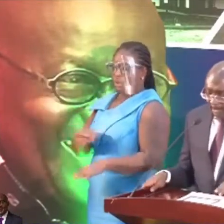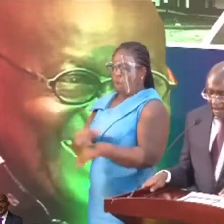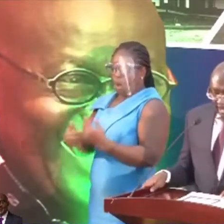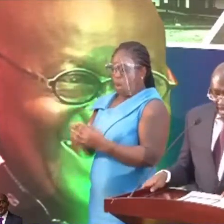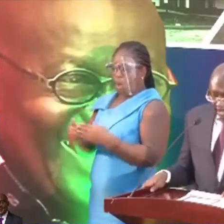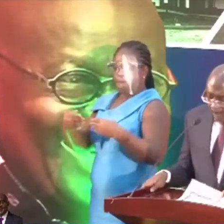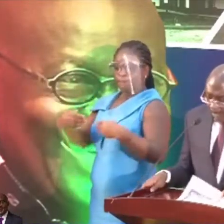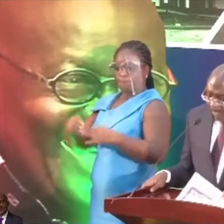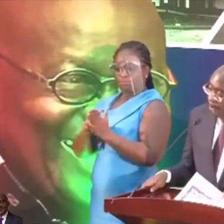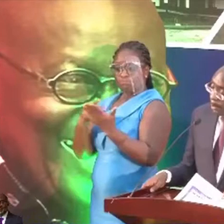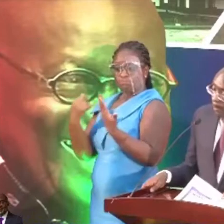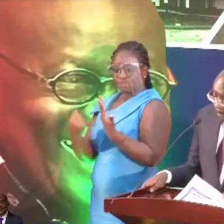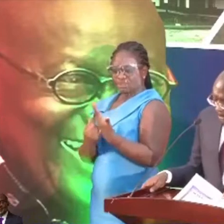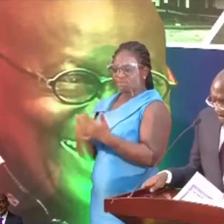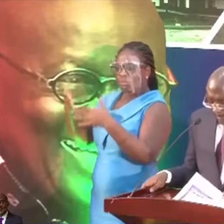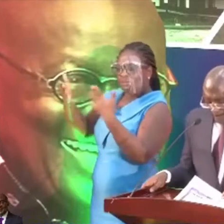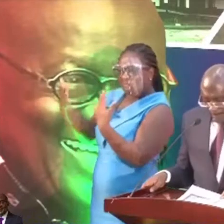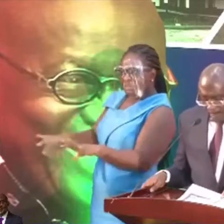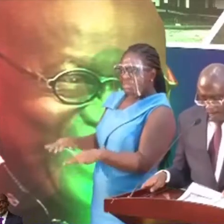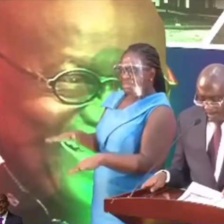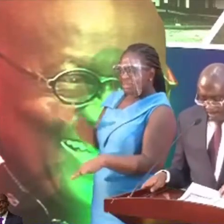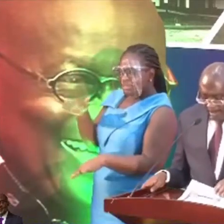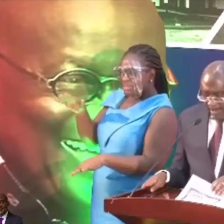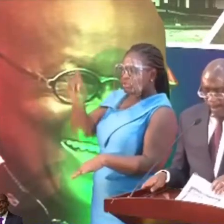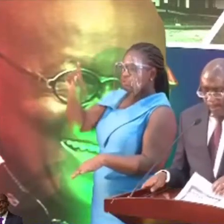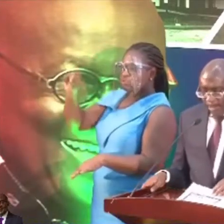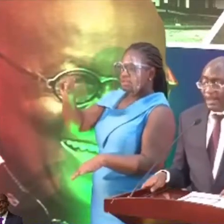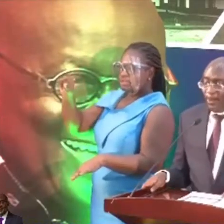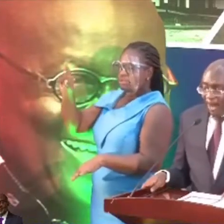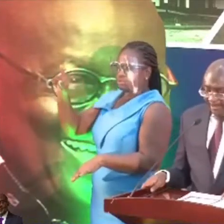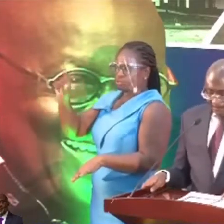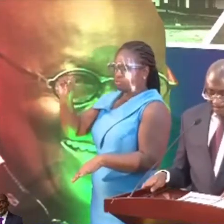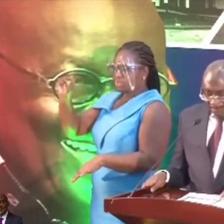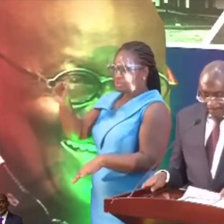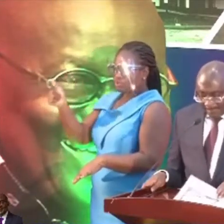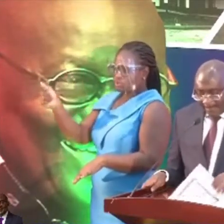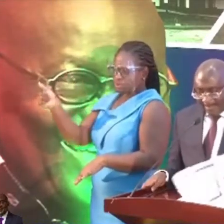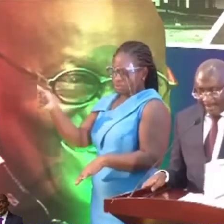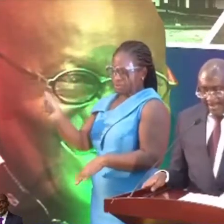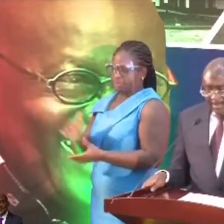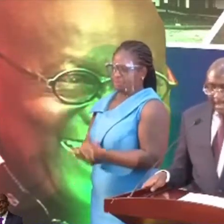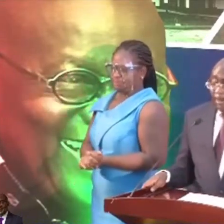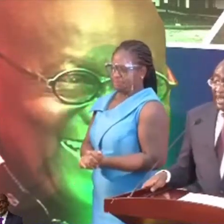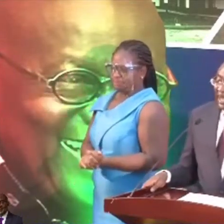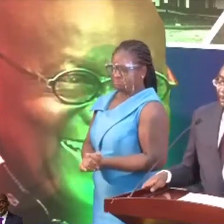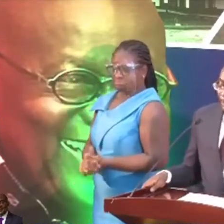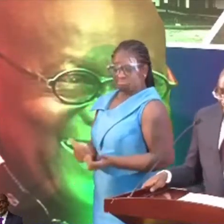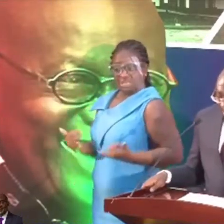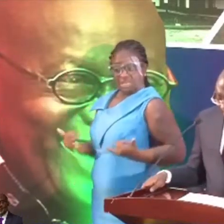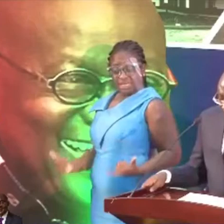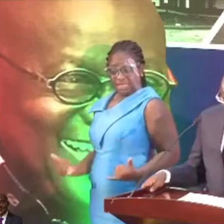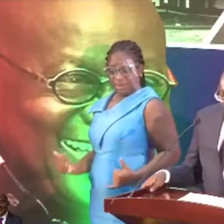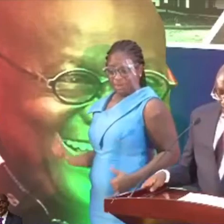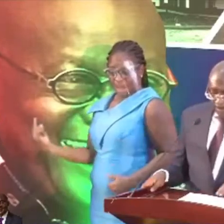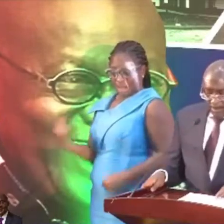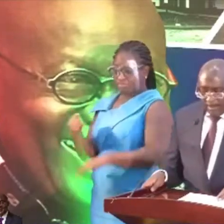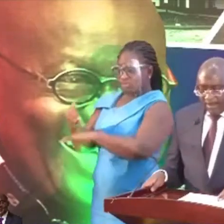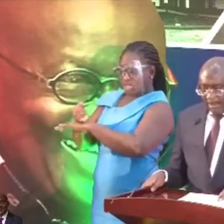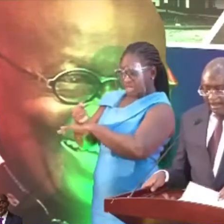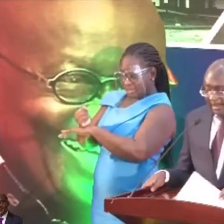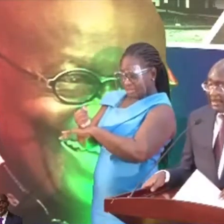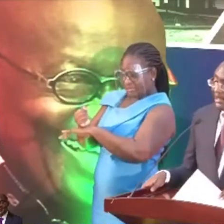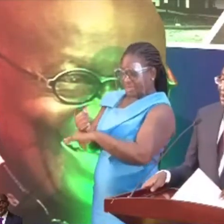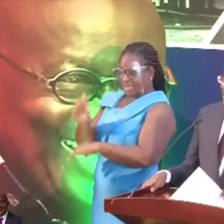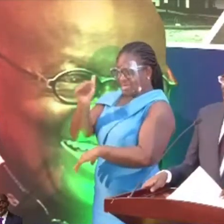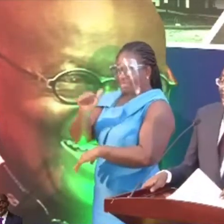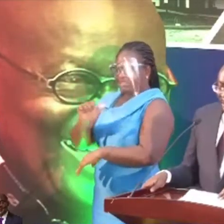projects are expected to be completed in 2021. Now I come to industry. Ladies